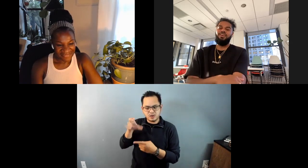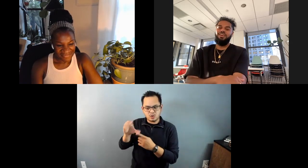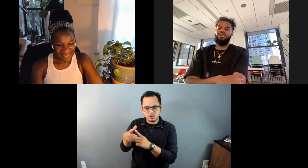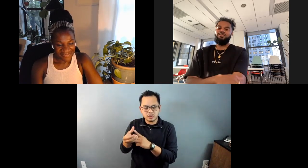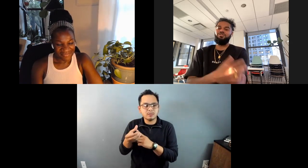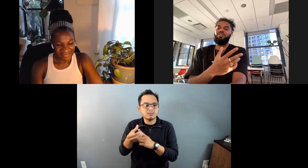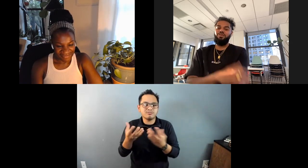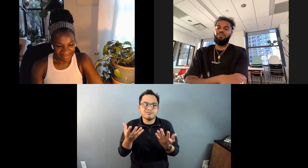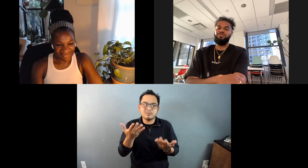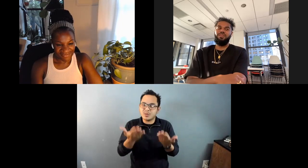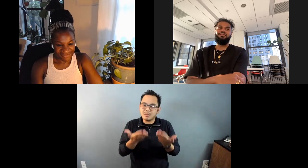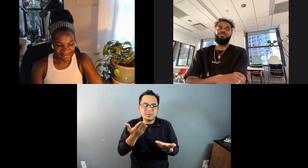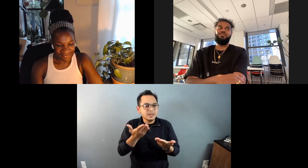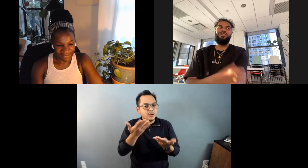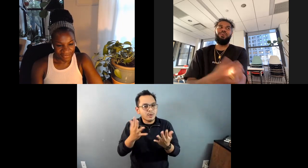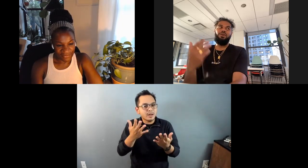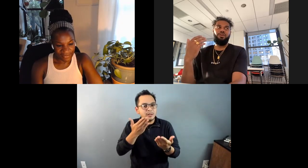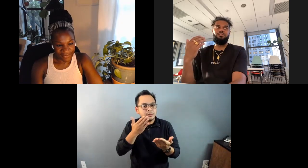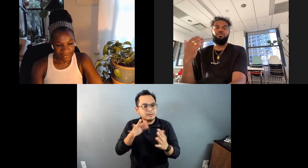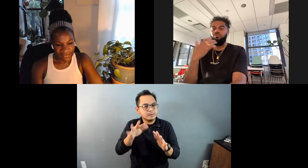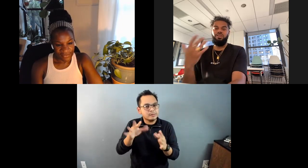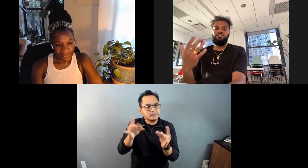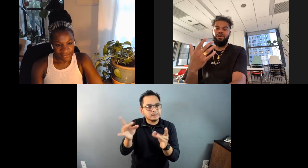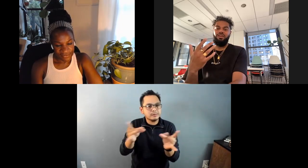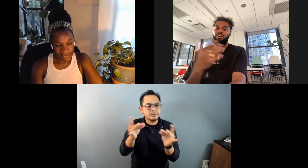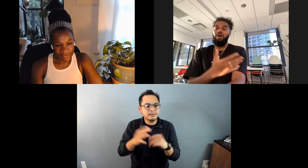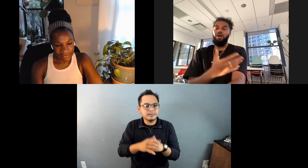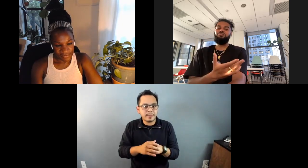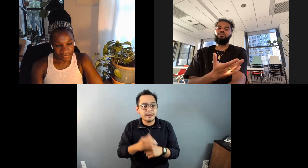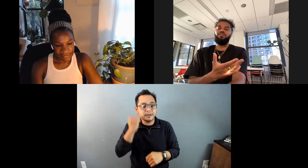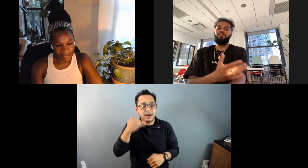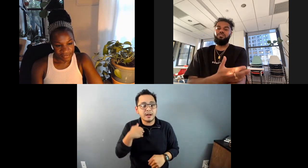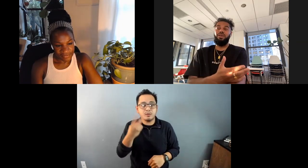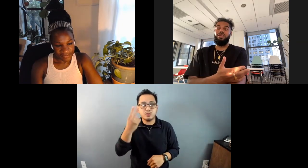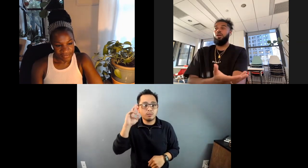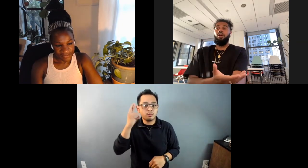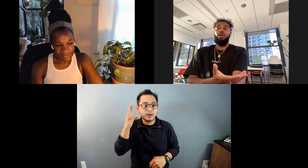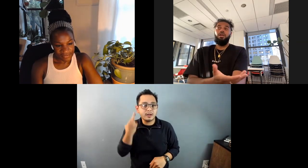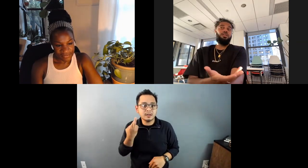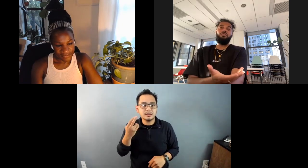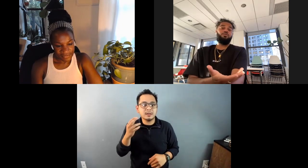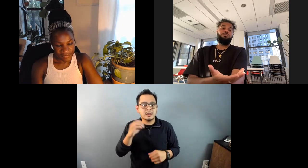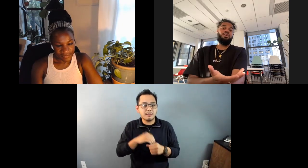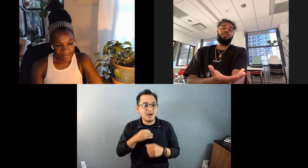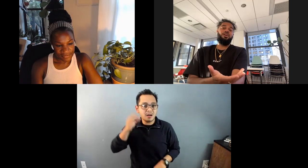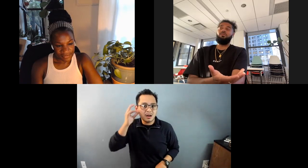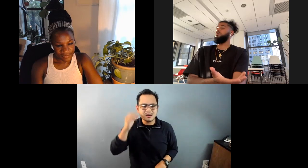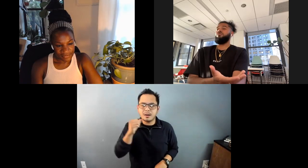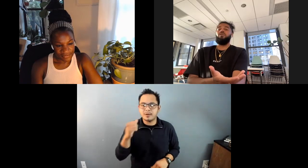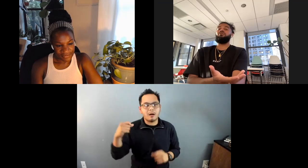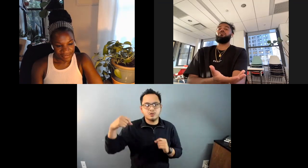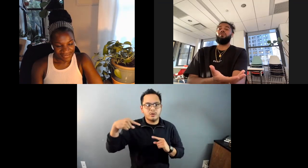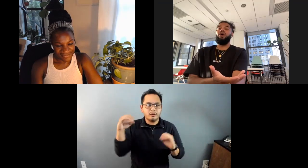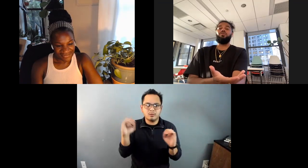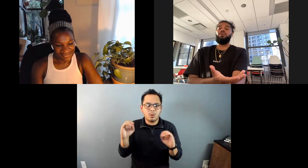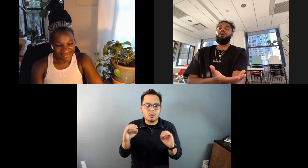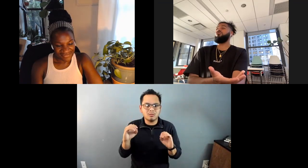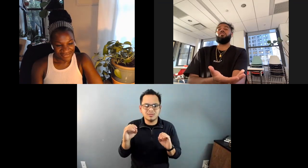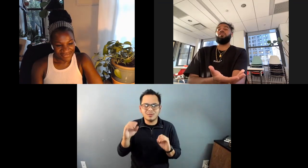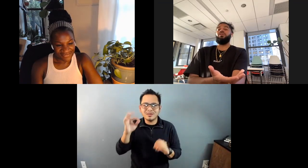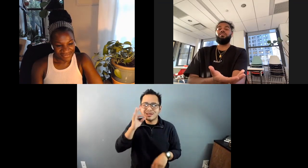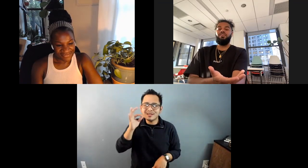life. So I relate to that. And I would like to put that in more visually and more, more platforms, more people, more places. And so people,